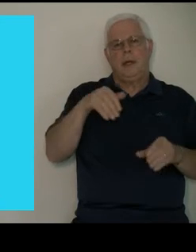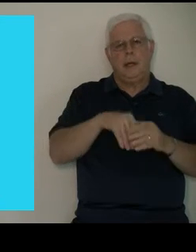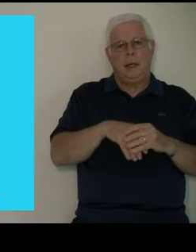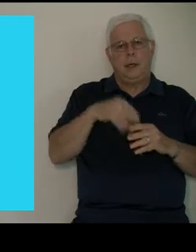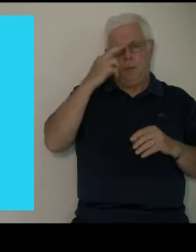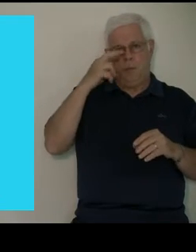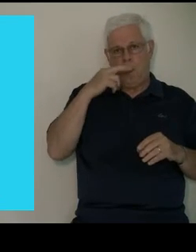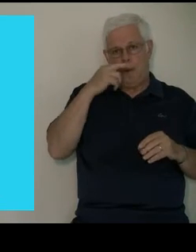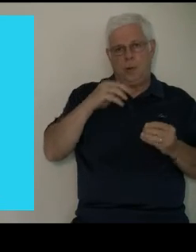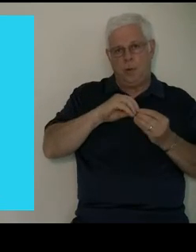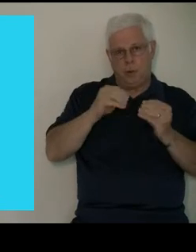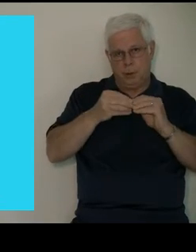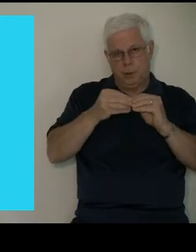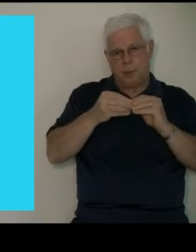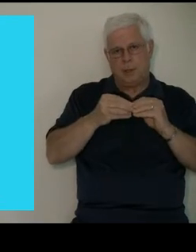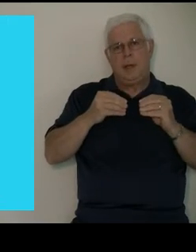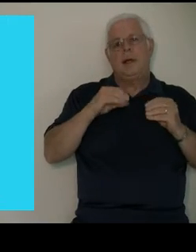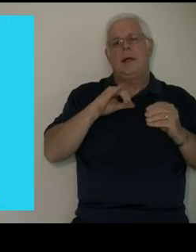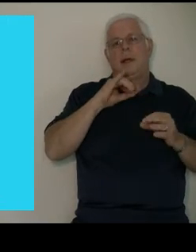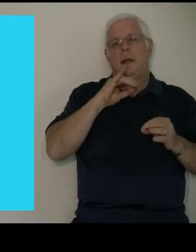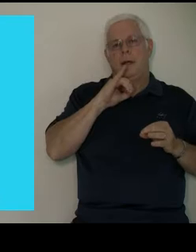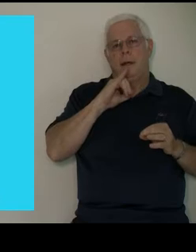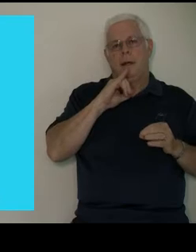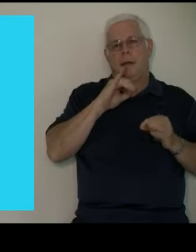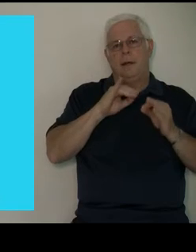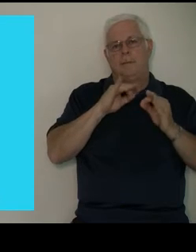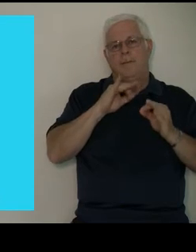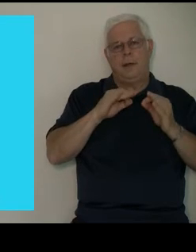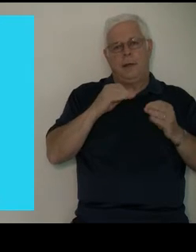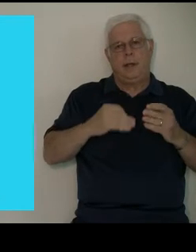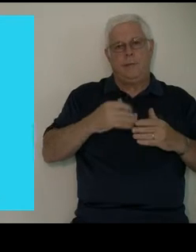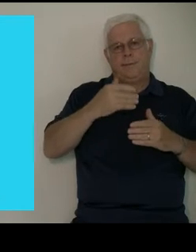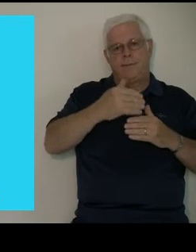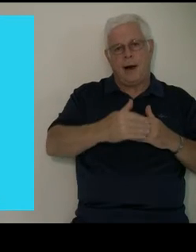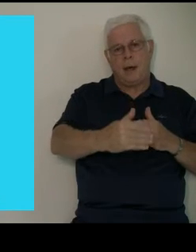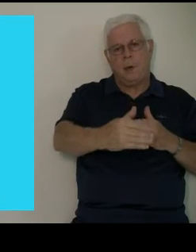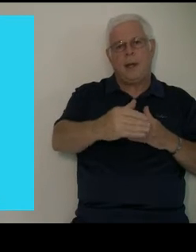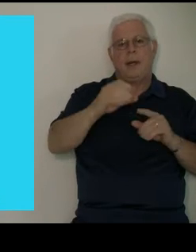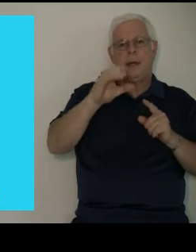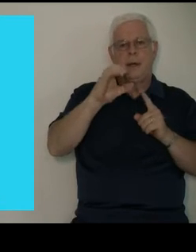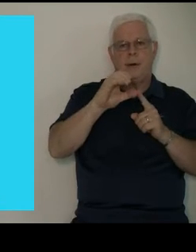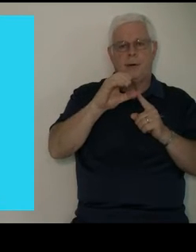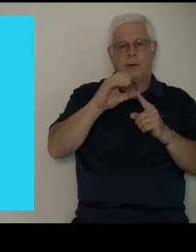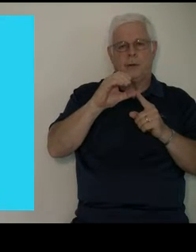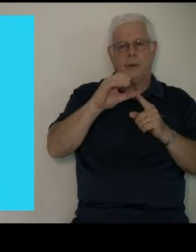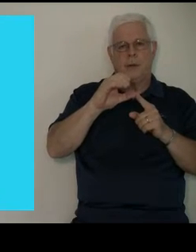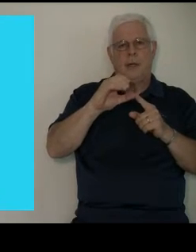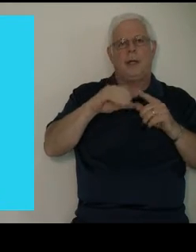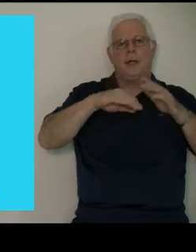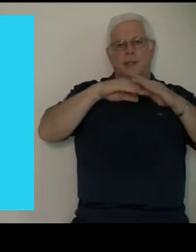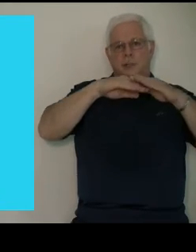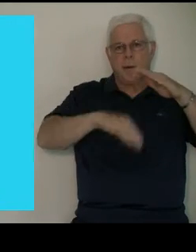In Roman numerals, if the following character is